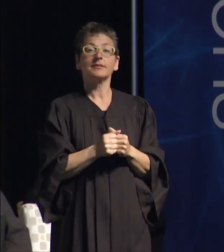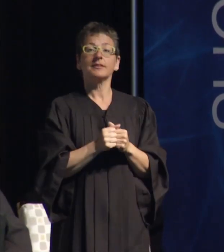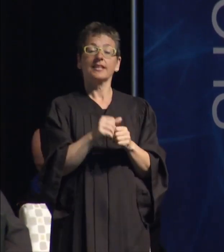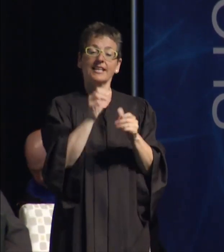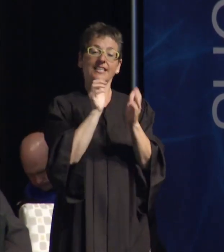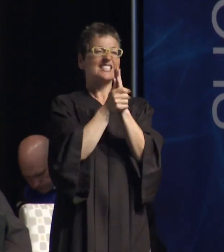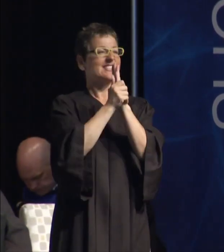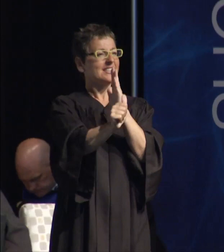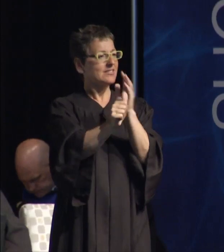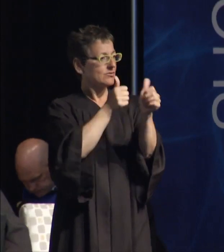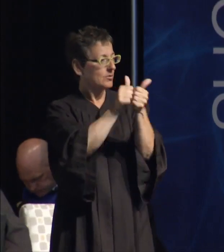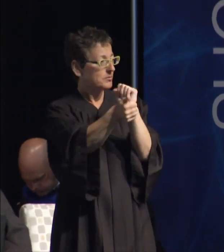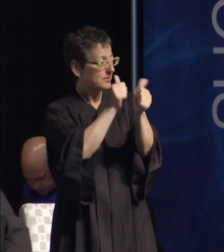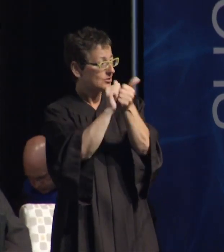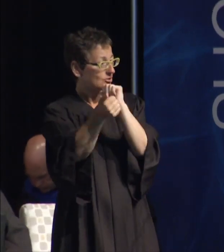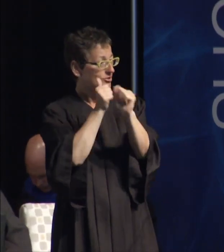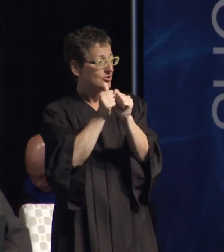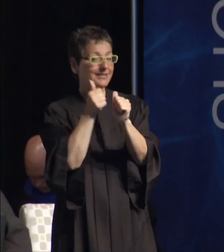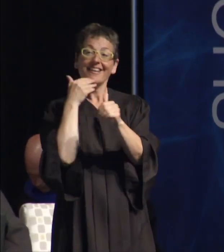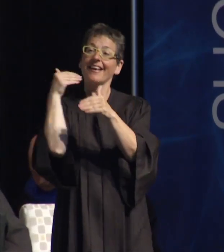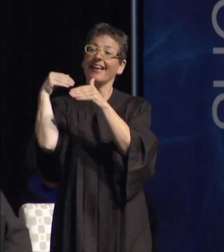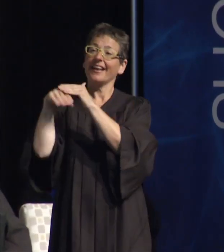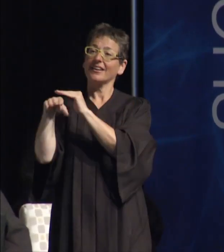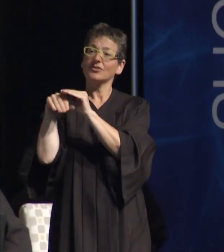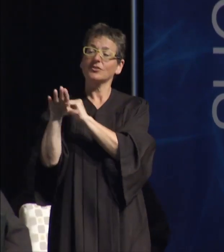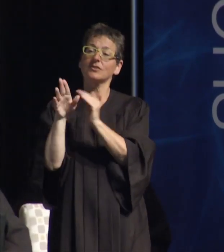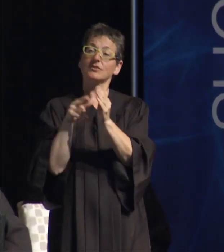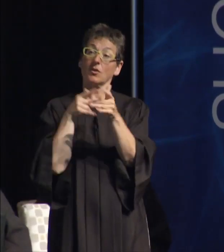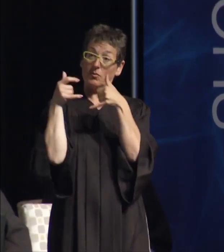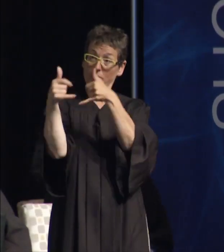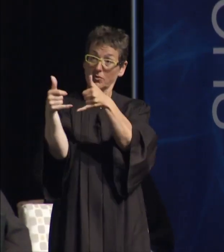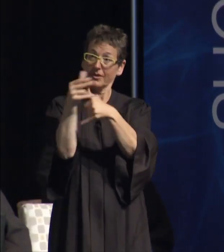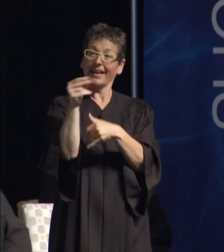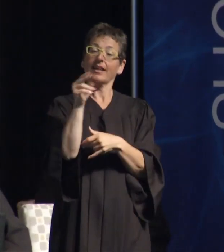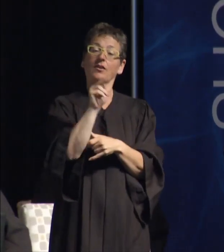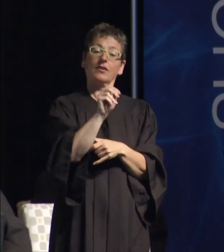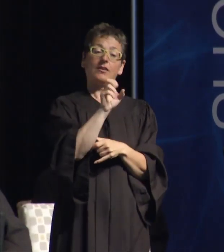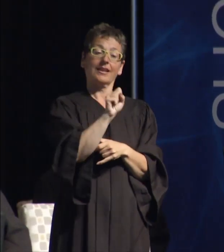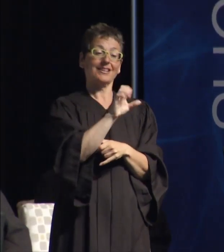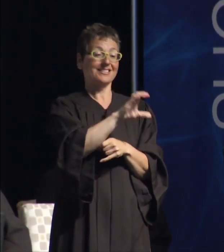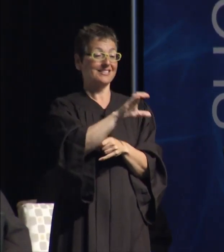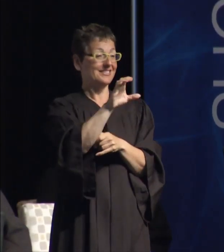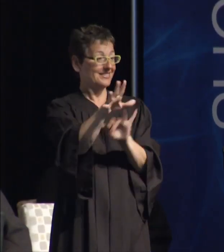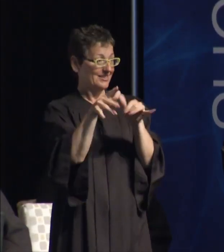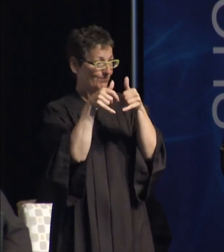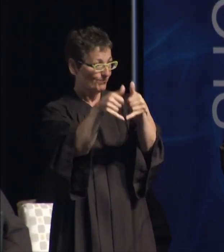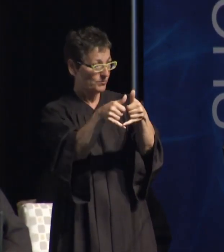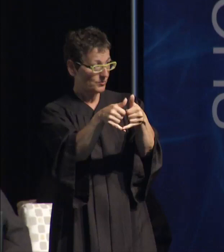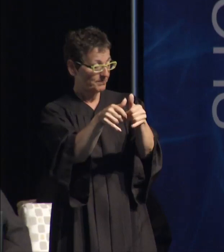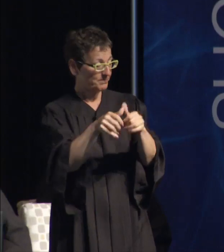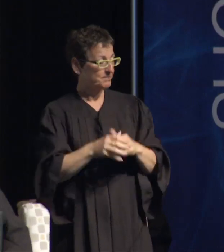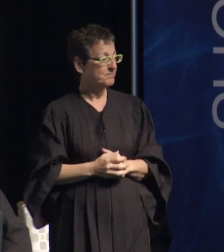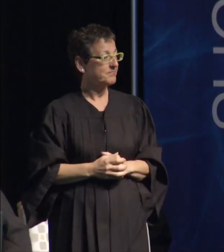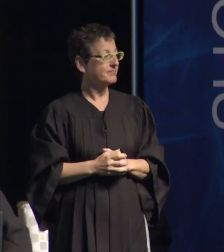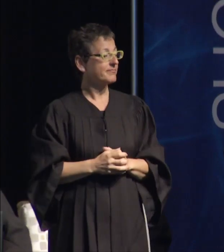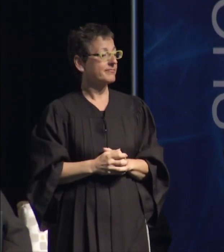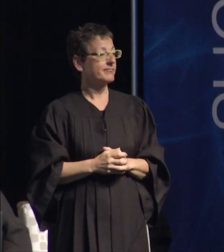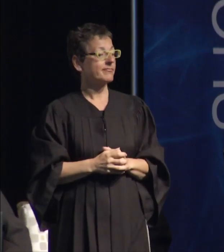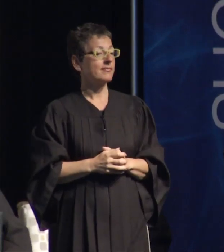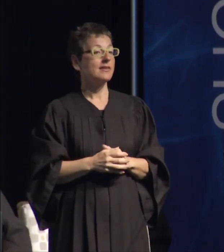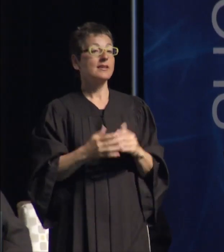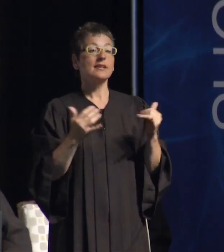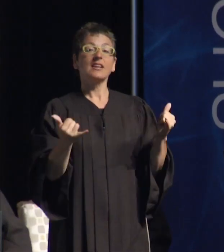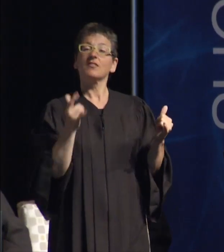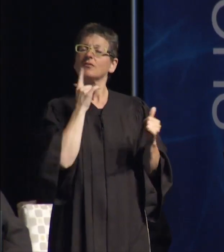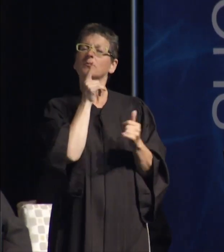Competition Awards, Entrance Awards, and the Nova Scotia Community College Awards. Would the recipients